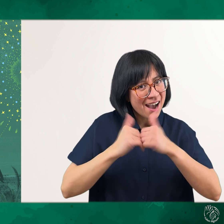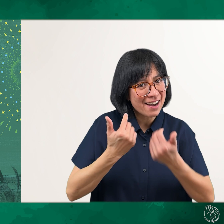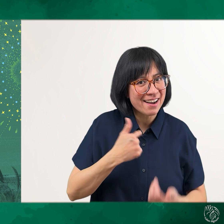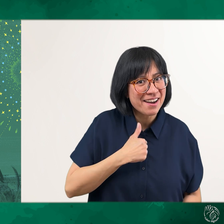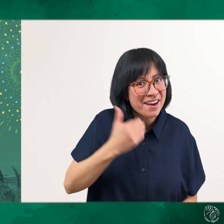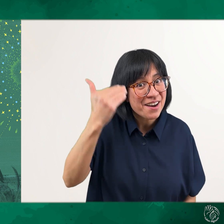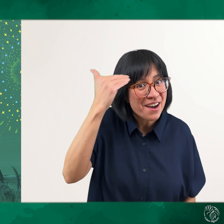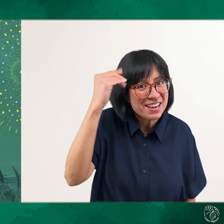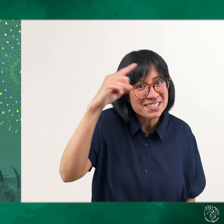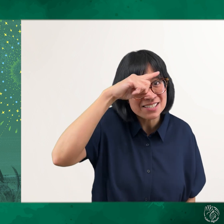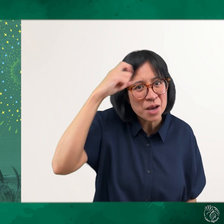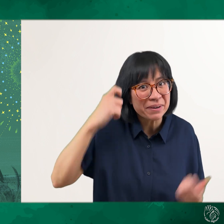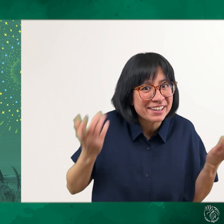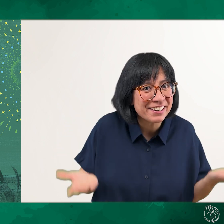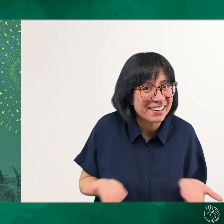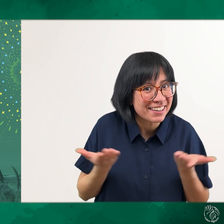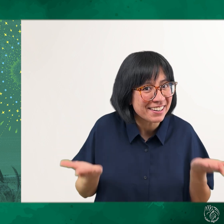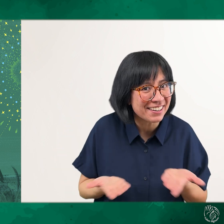How do I know summer is here?